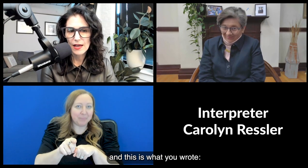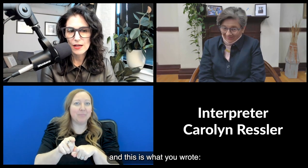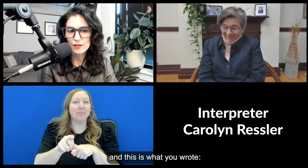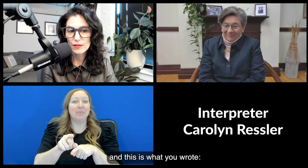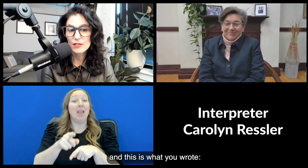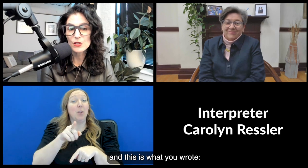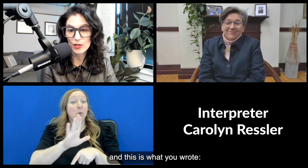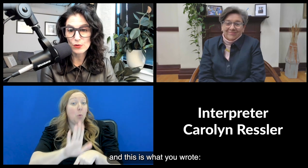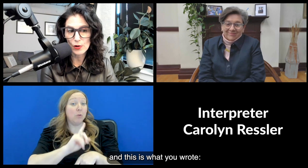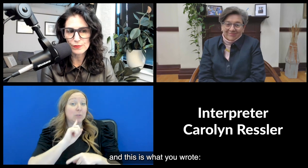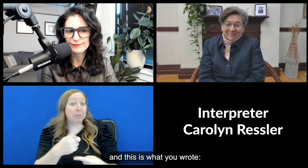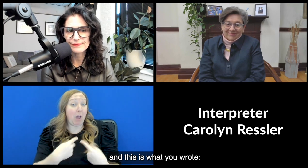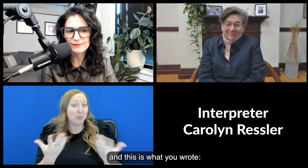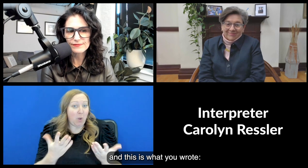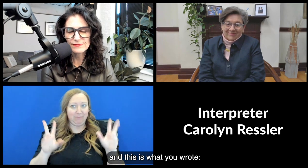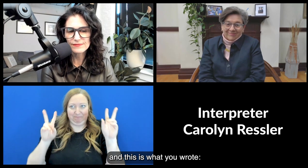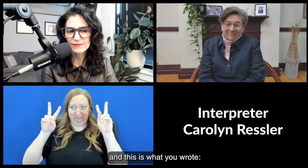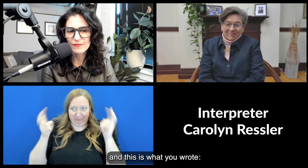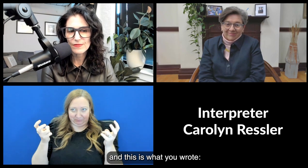And this is what you wrote.